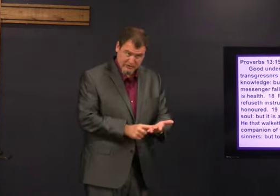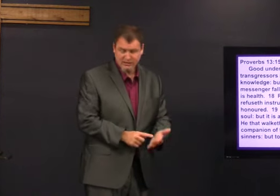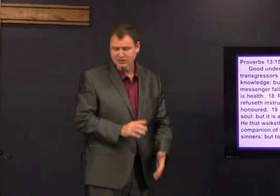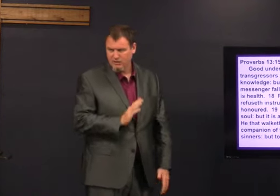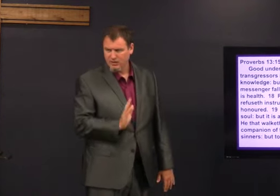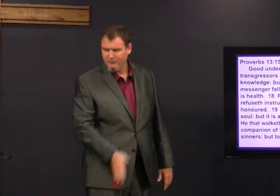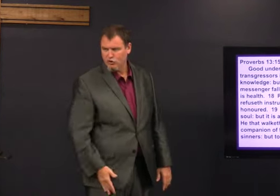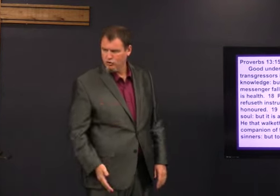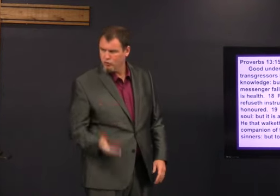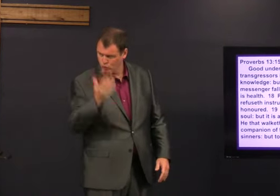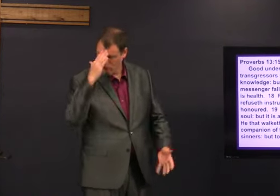succeed.